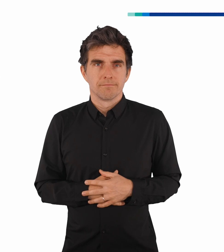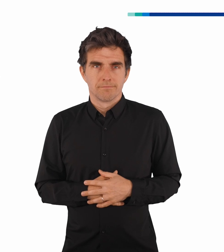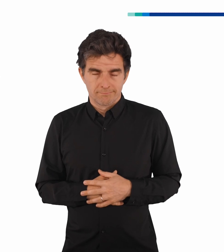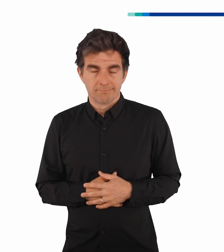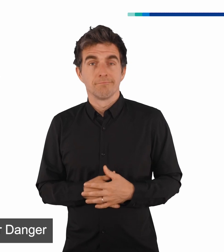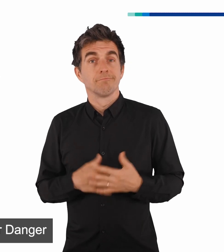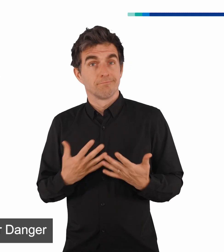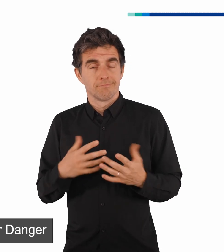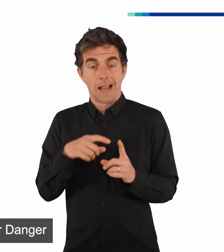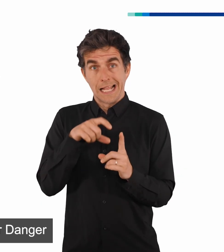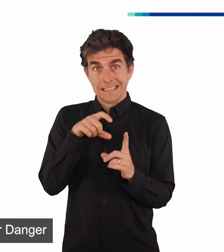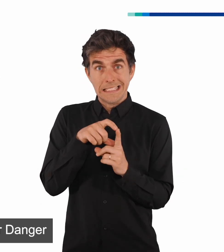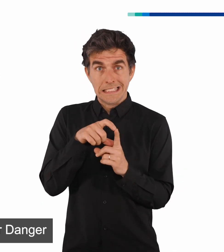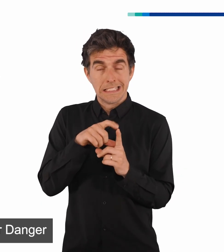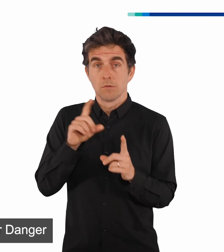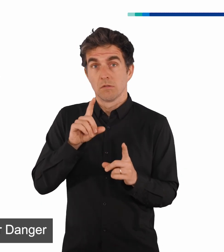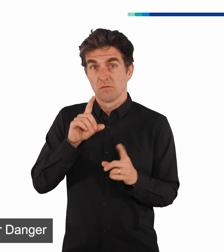D is for danger.